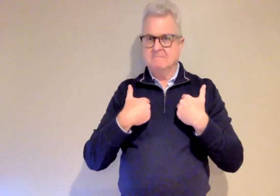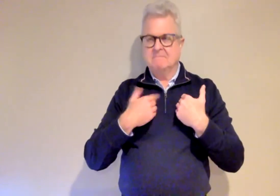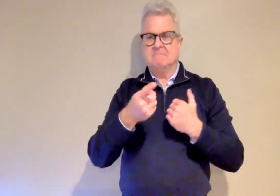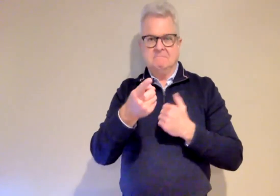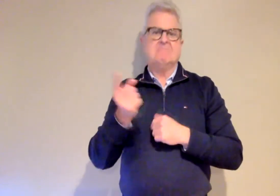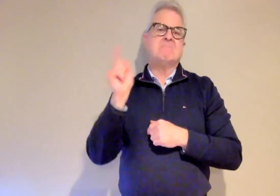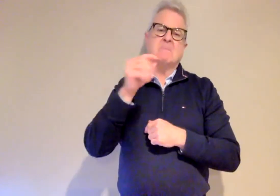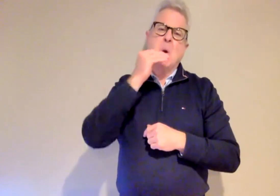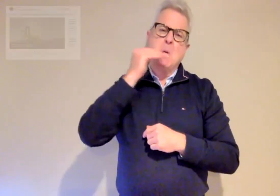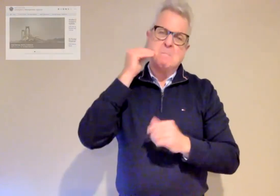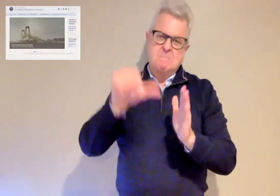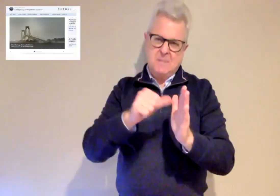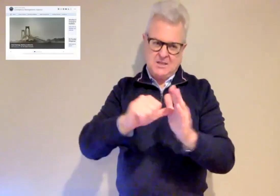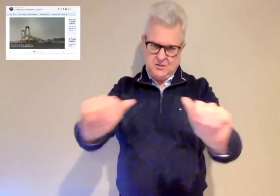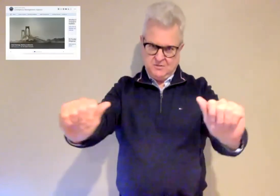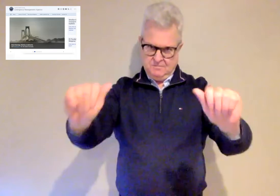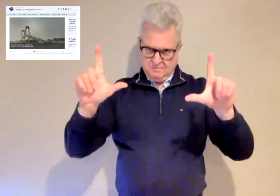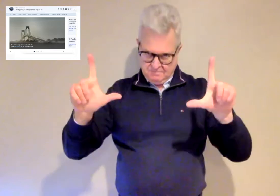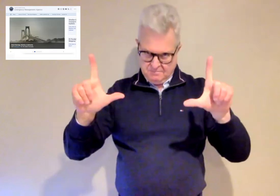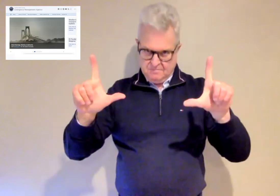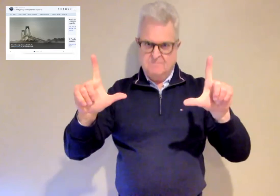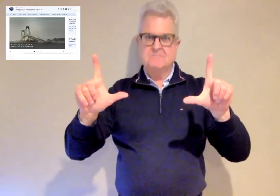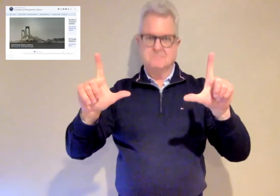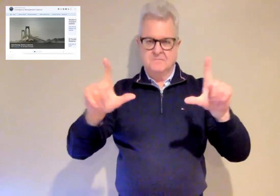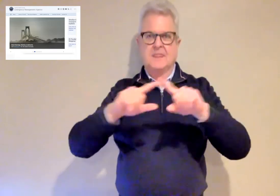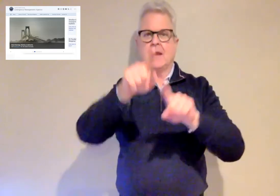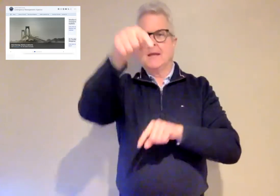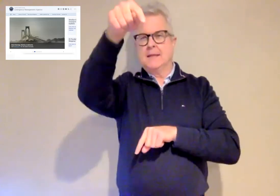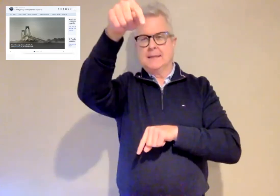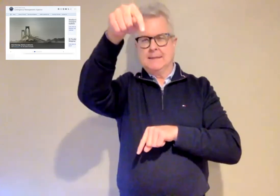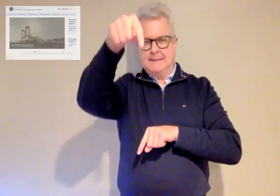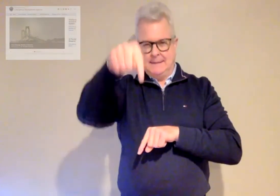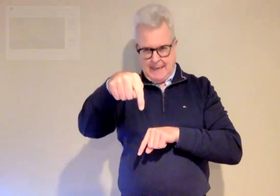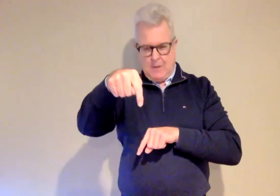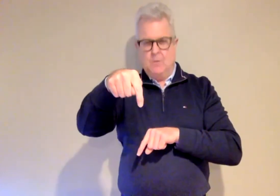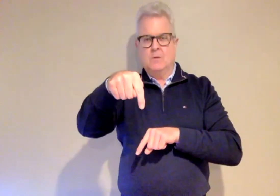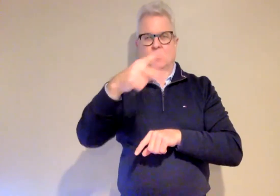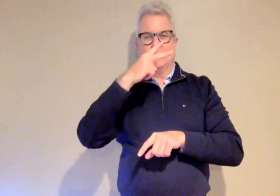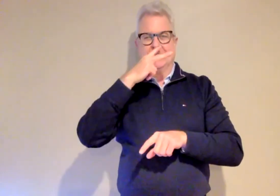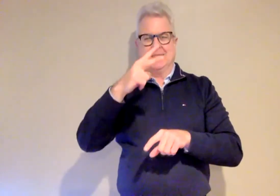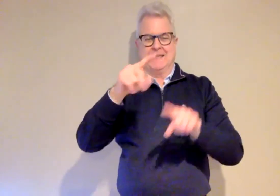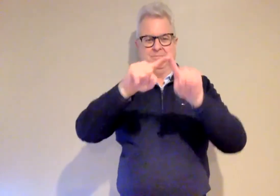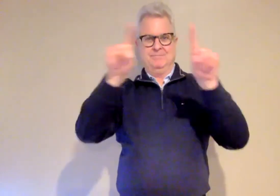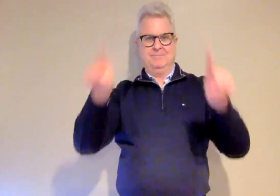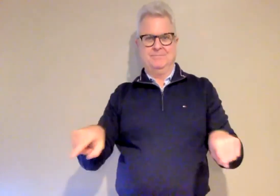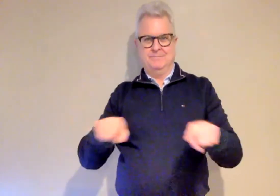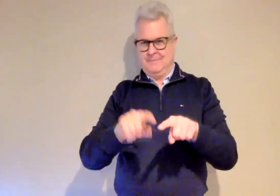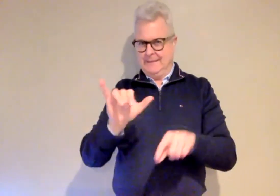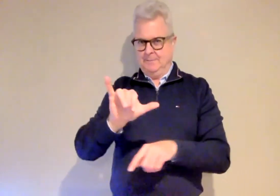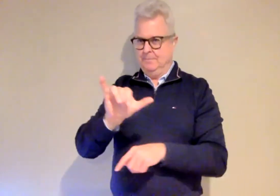Management System has a recommended checklist that you should have on their homepage. So when you go to their homepage, you will go further down on the